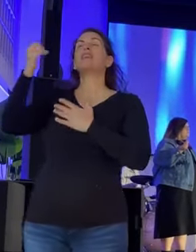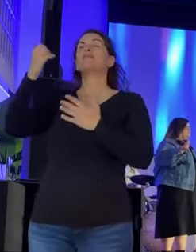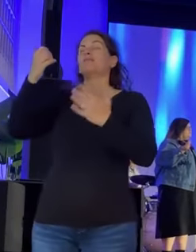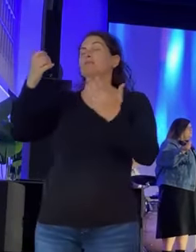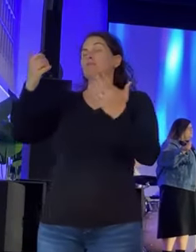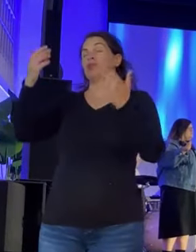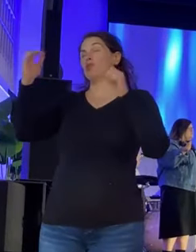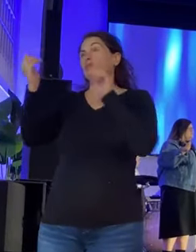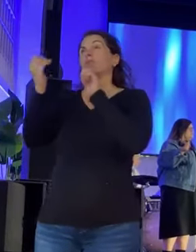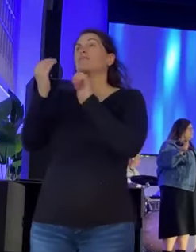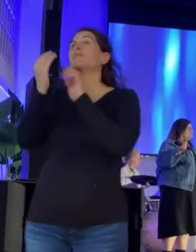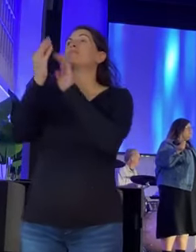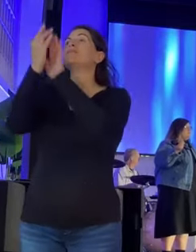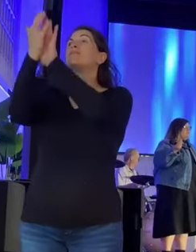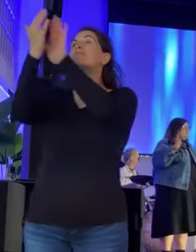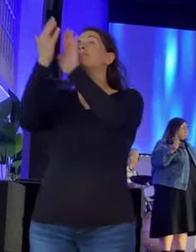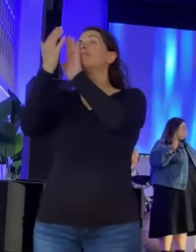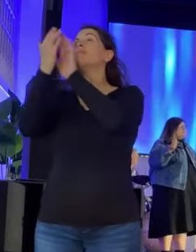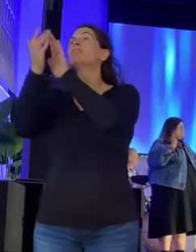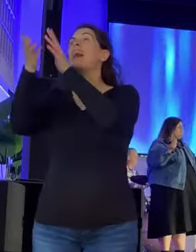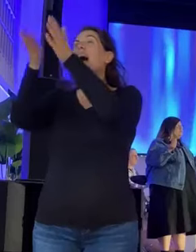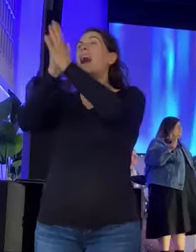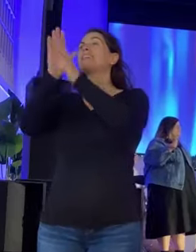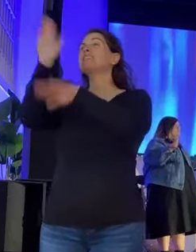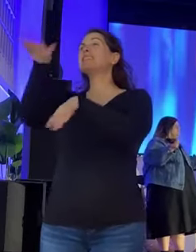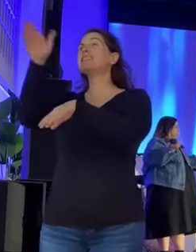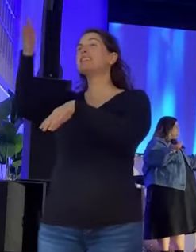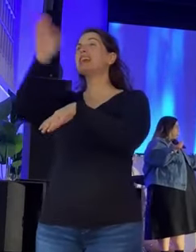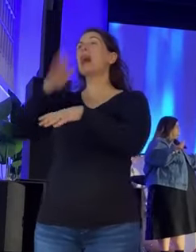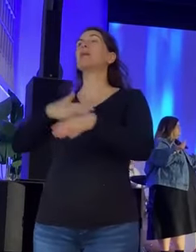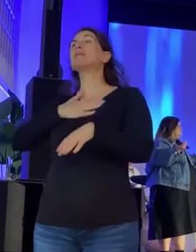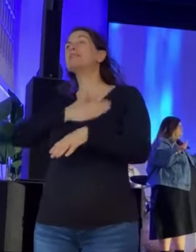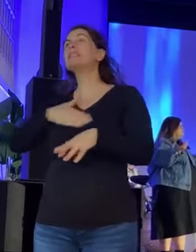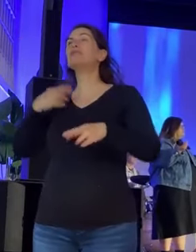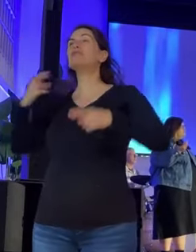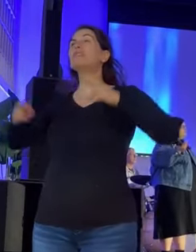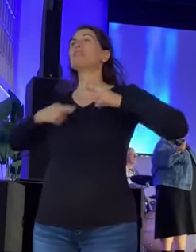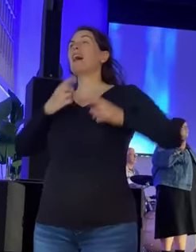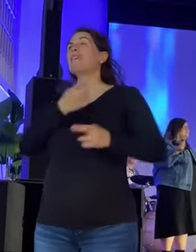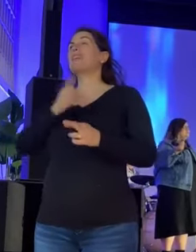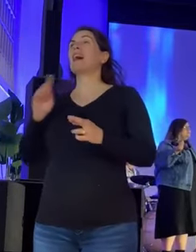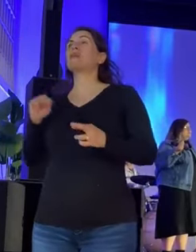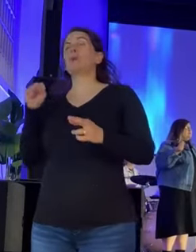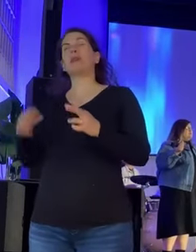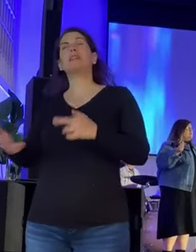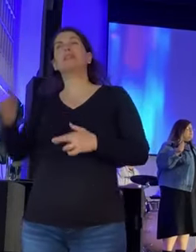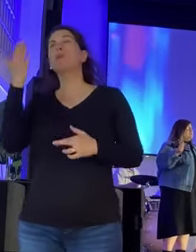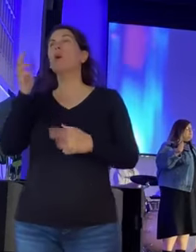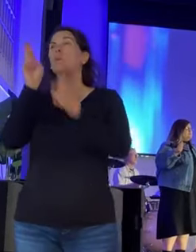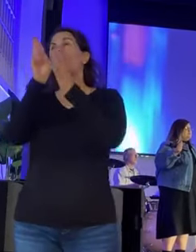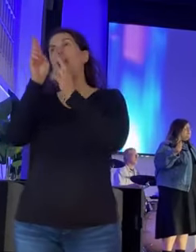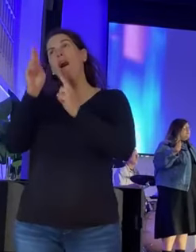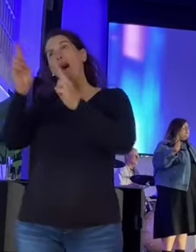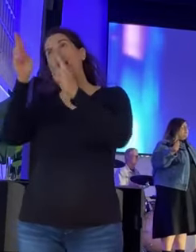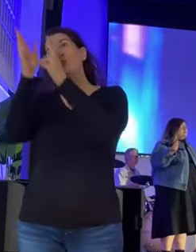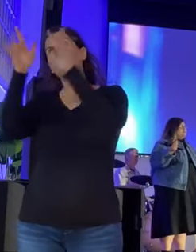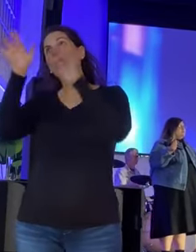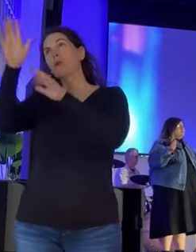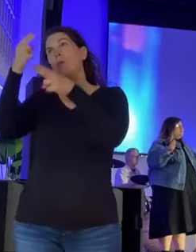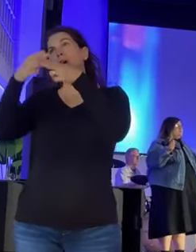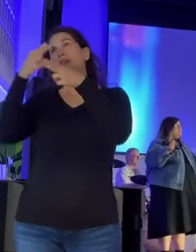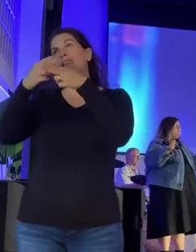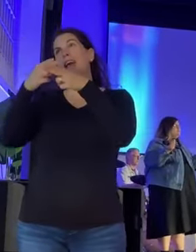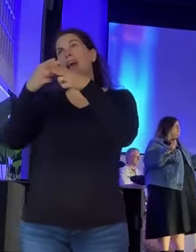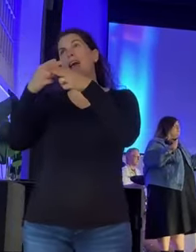you, asking you to revive us. So this morning, would you be honored and glorified as you bring